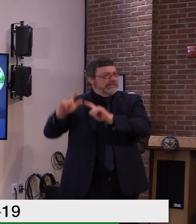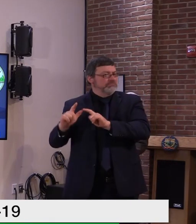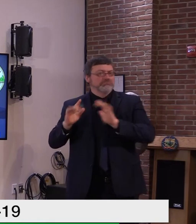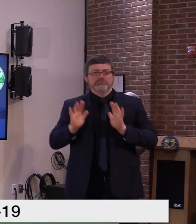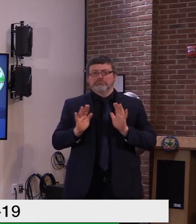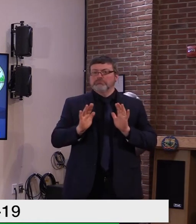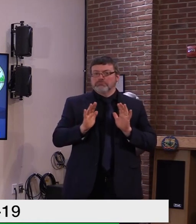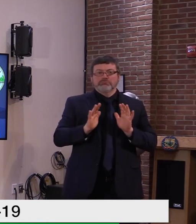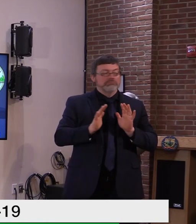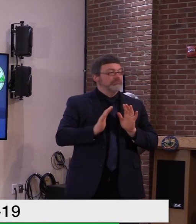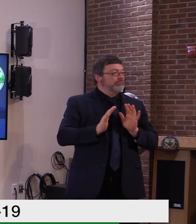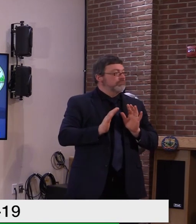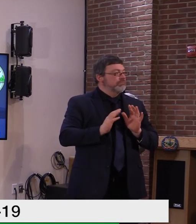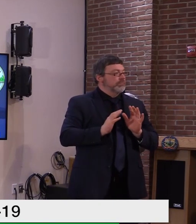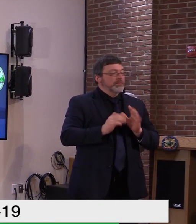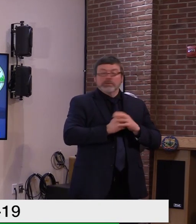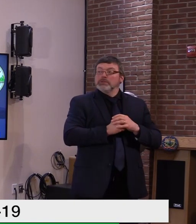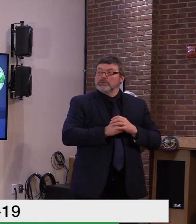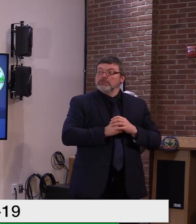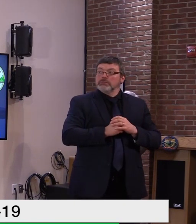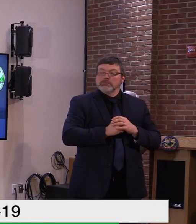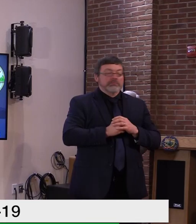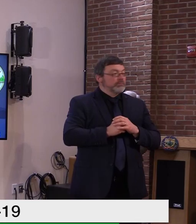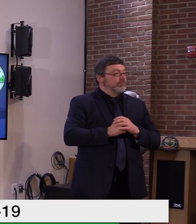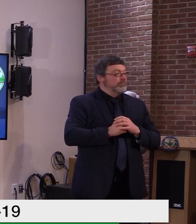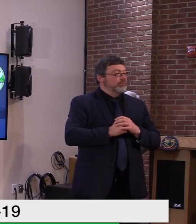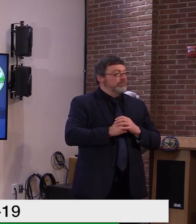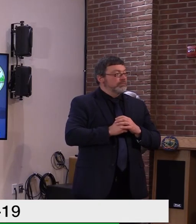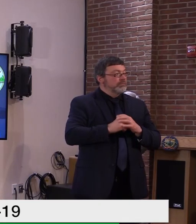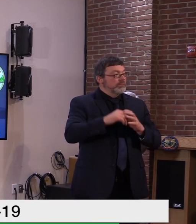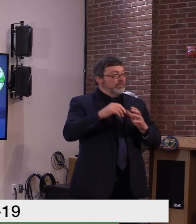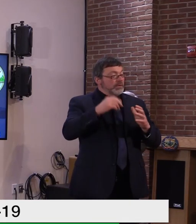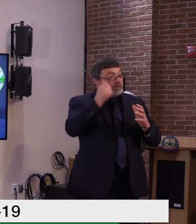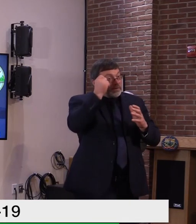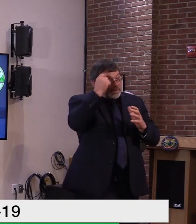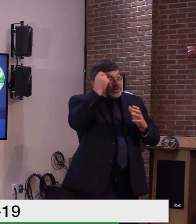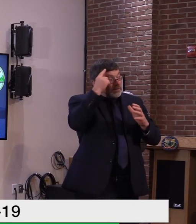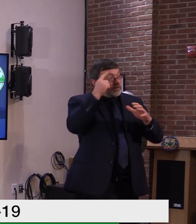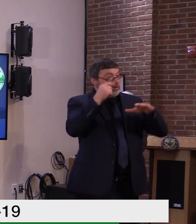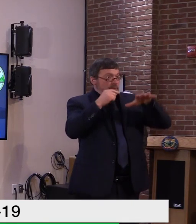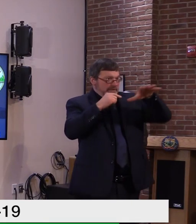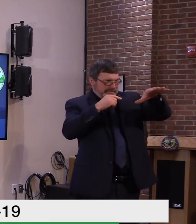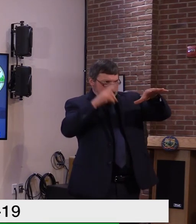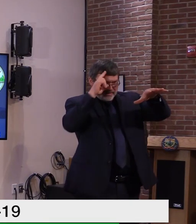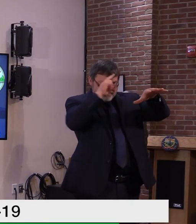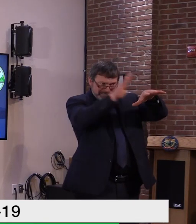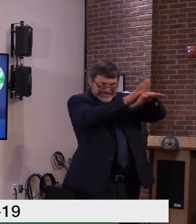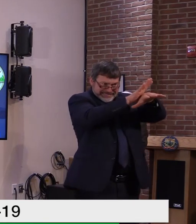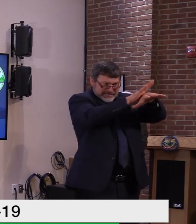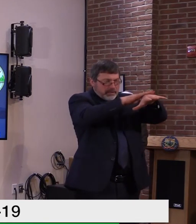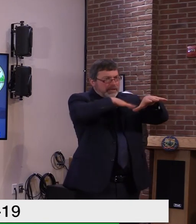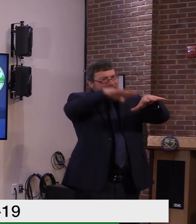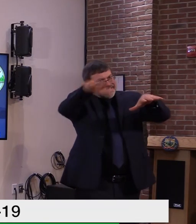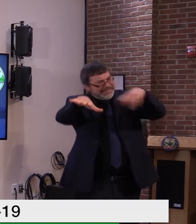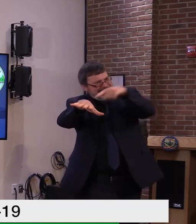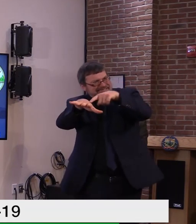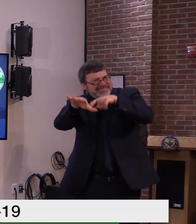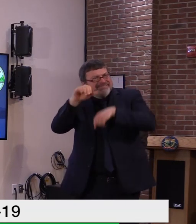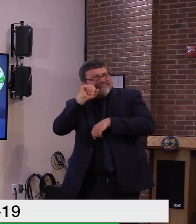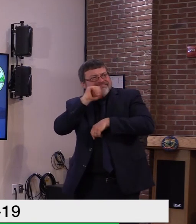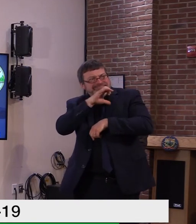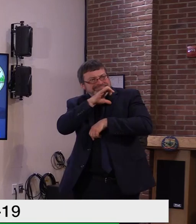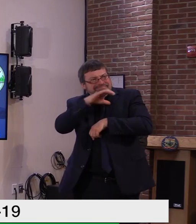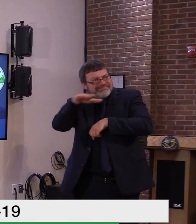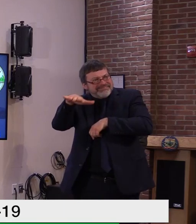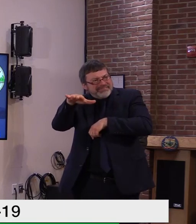as the portion that's going to long-term care. And that has to be taken into account. And then when allocations,